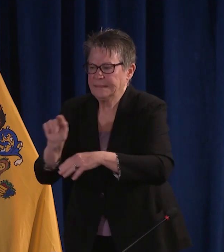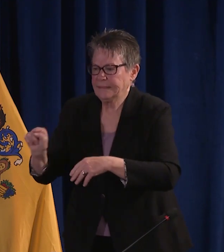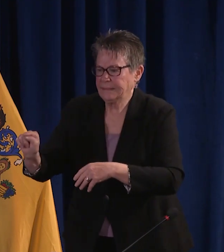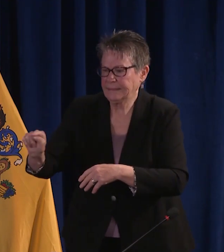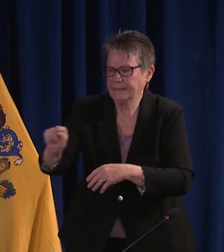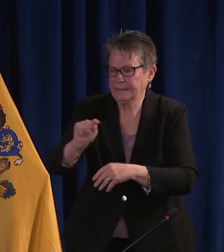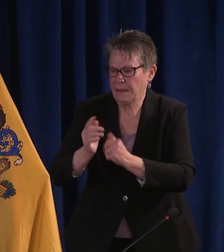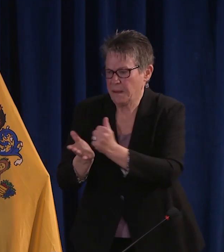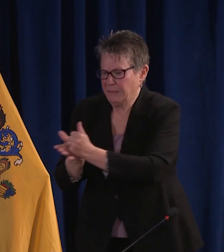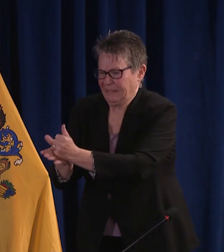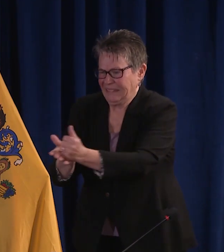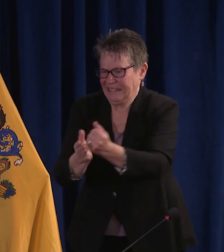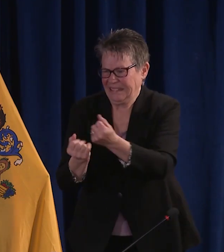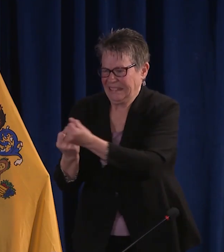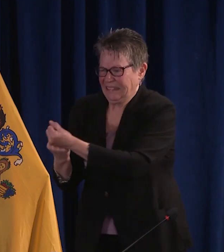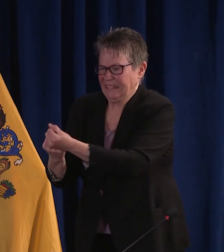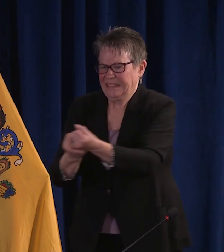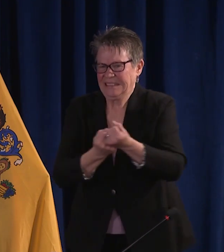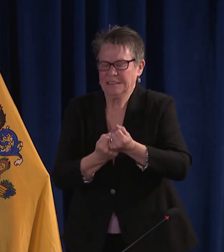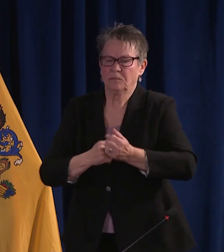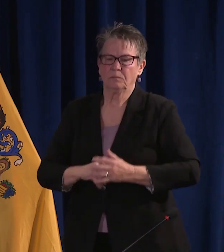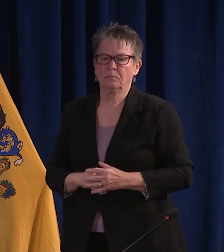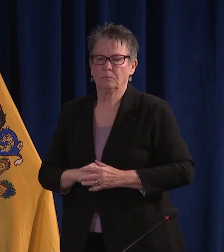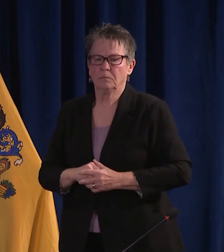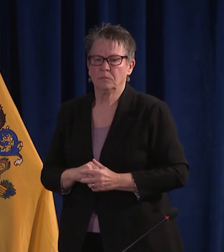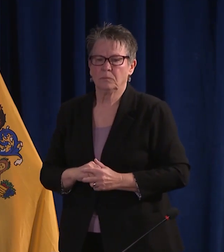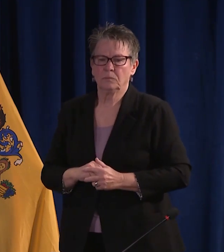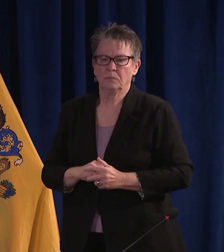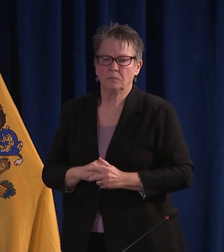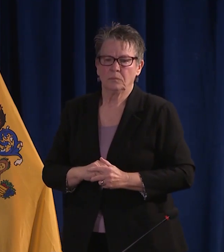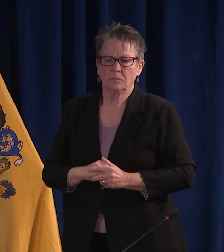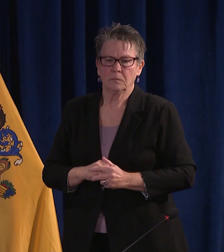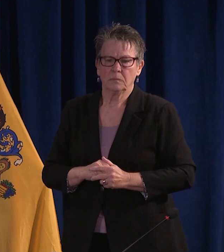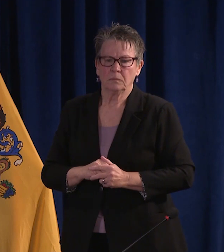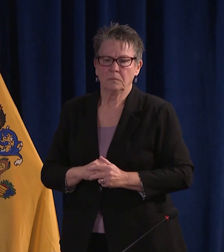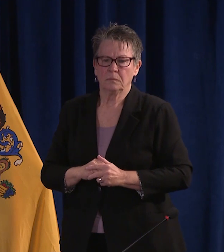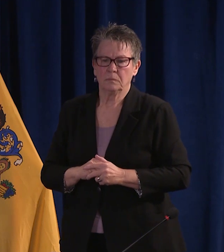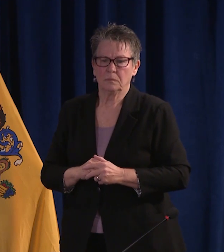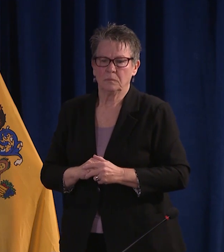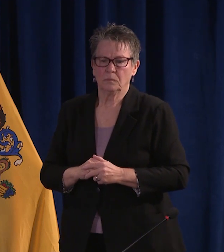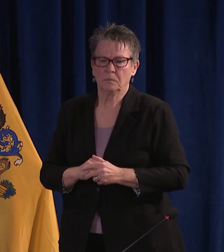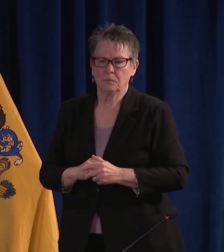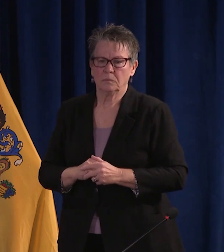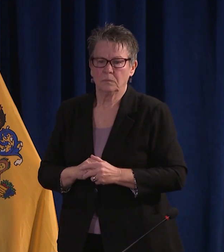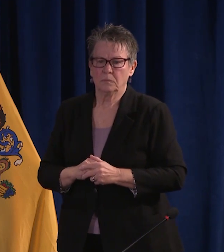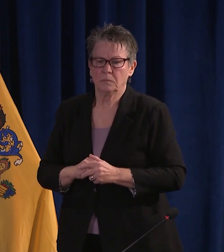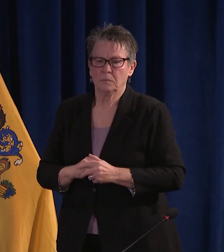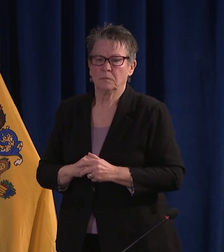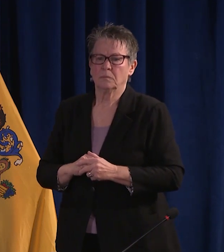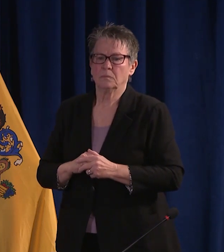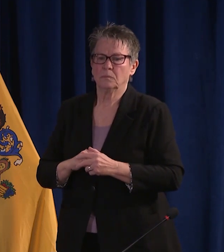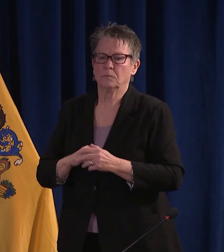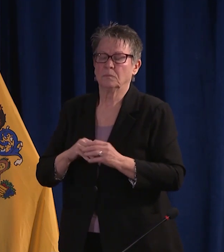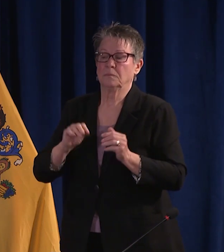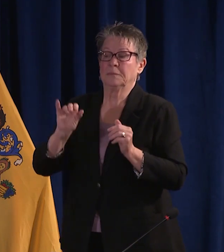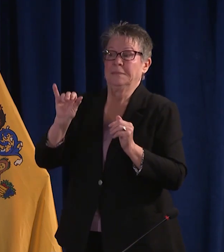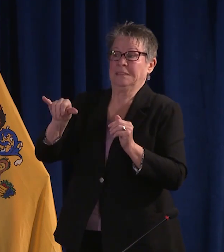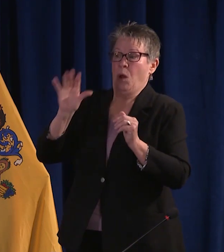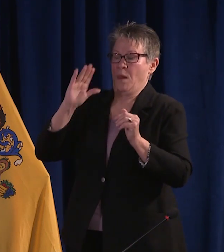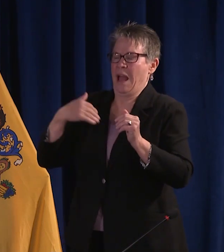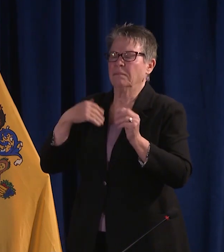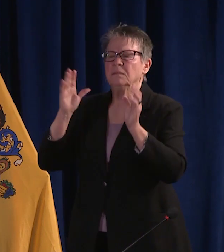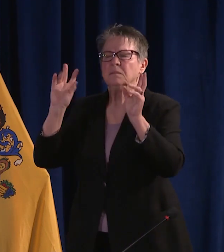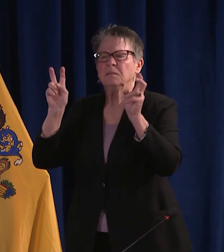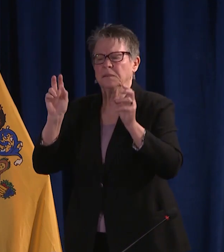full application to the Small Business Administration for disaster loan assistance was submitted this morning, and